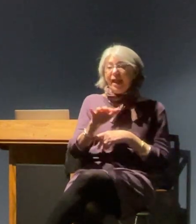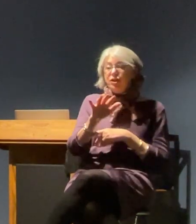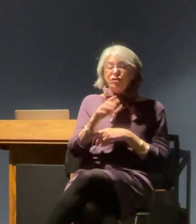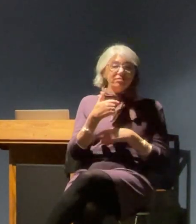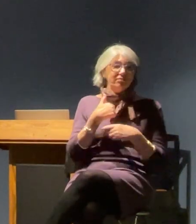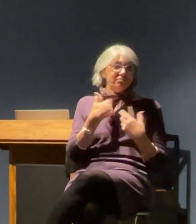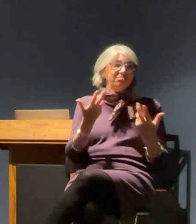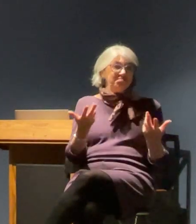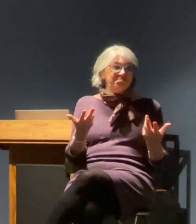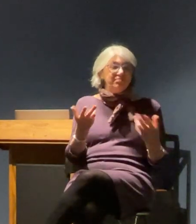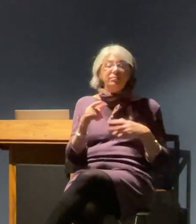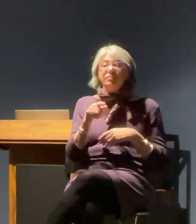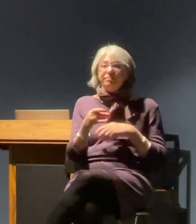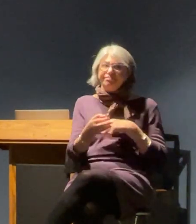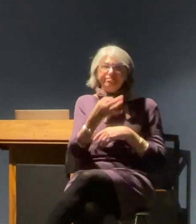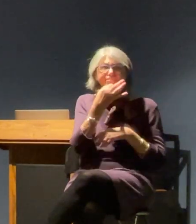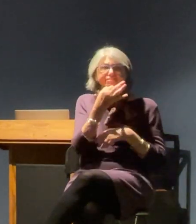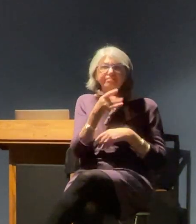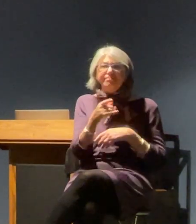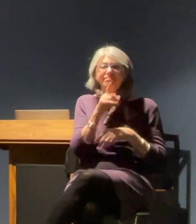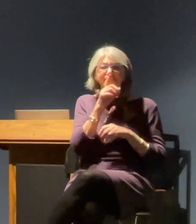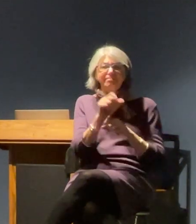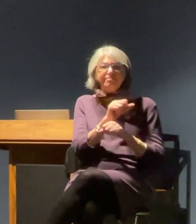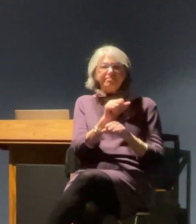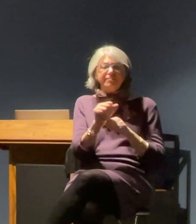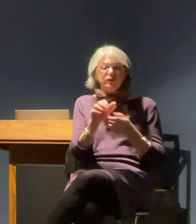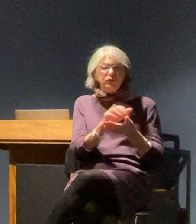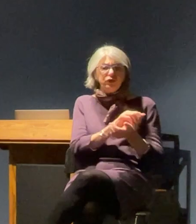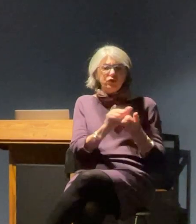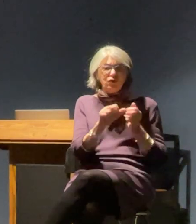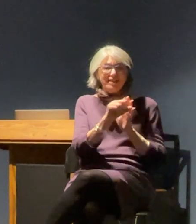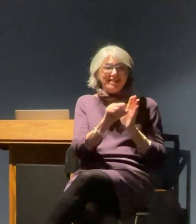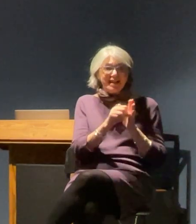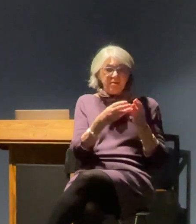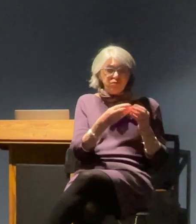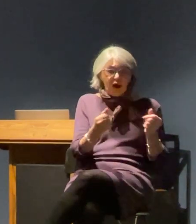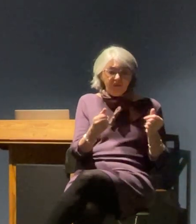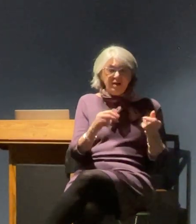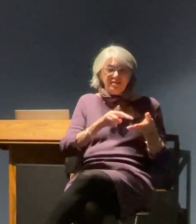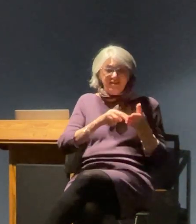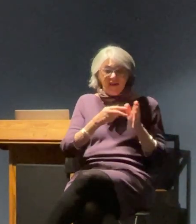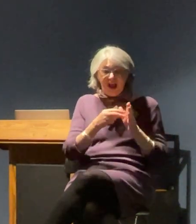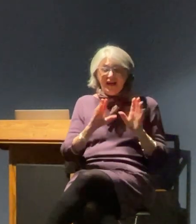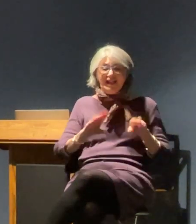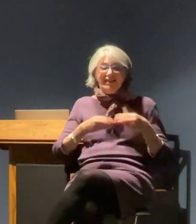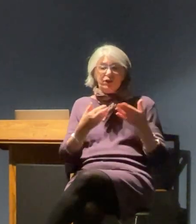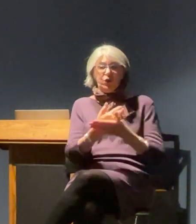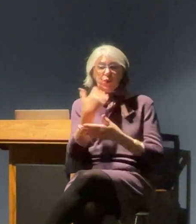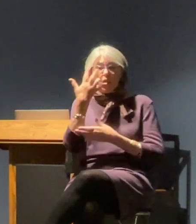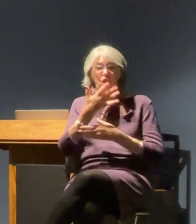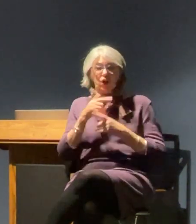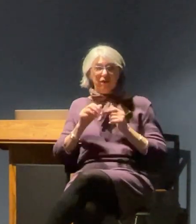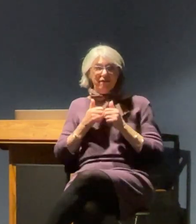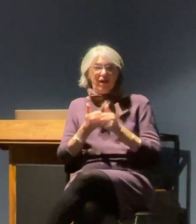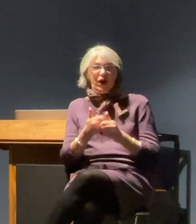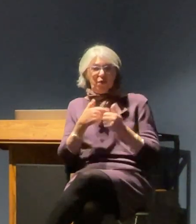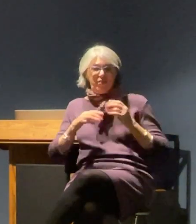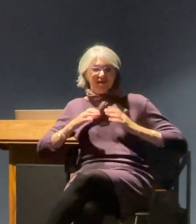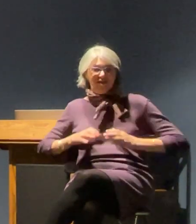right? And they're experts, and they literally will be destroying state property to define it and give it its look according to the client.